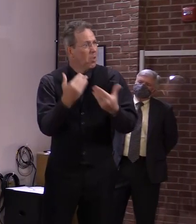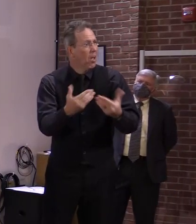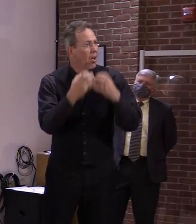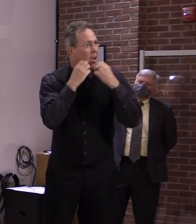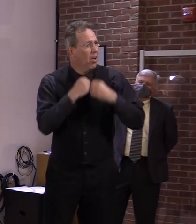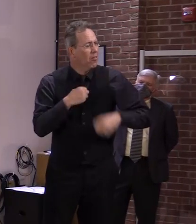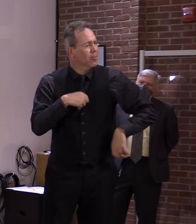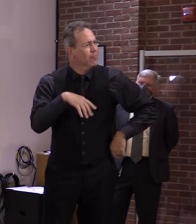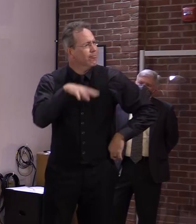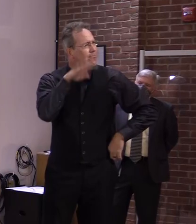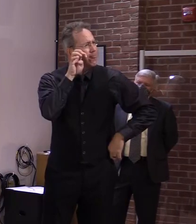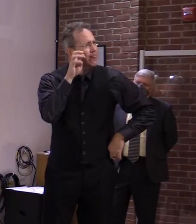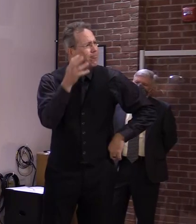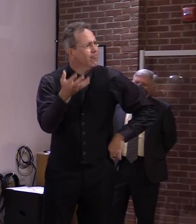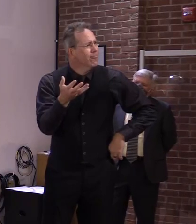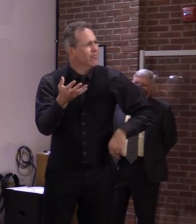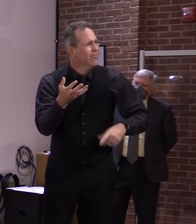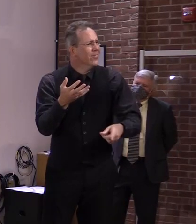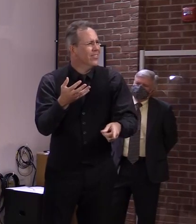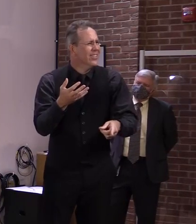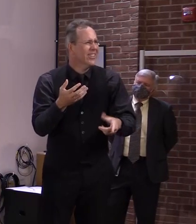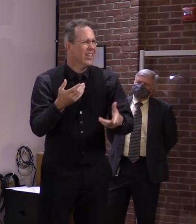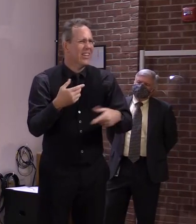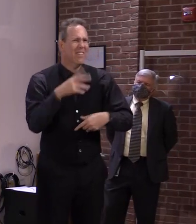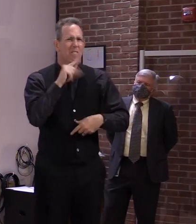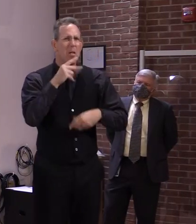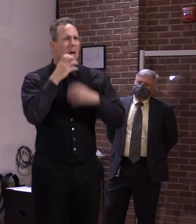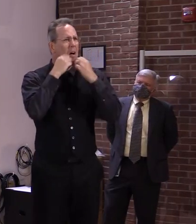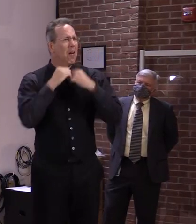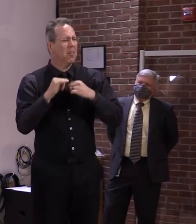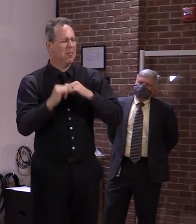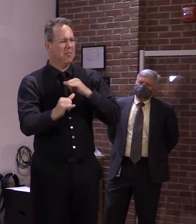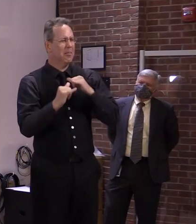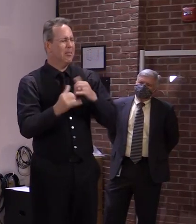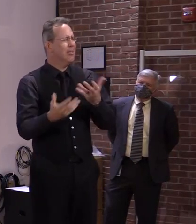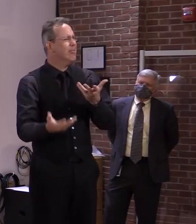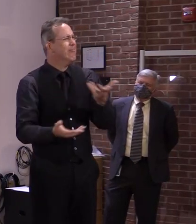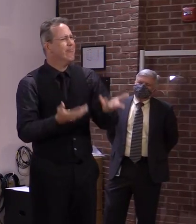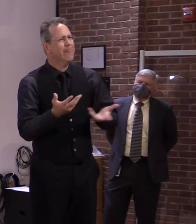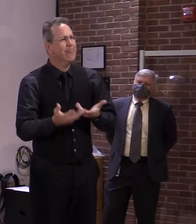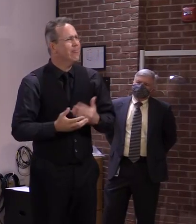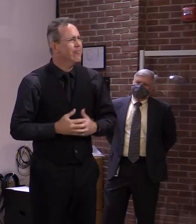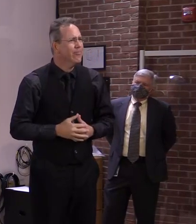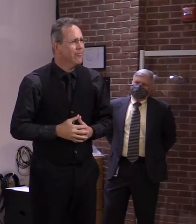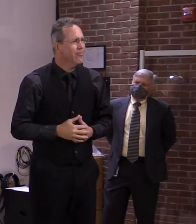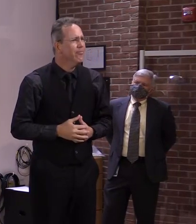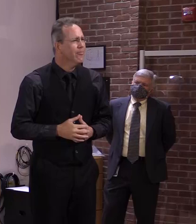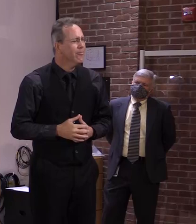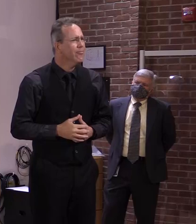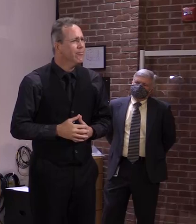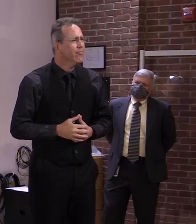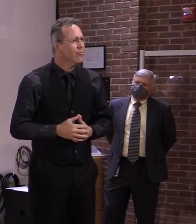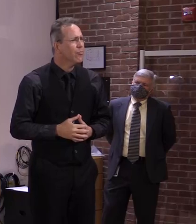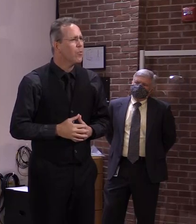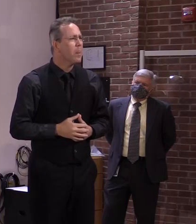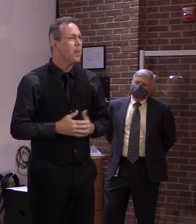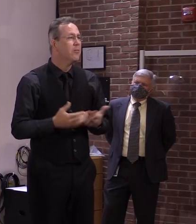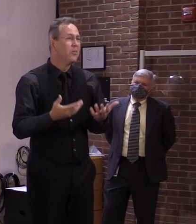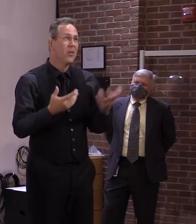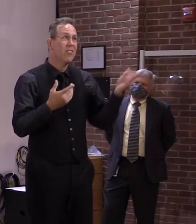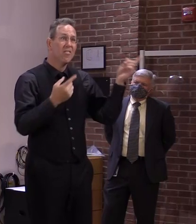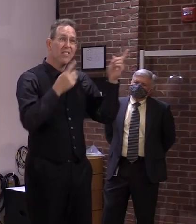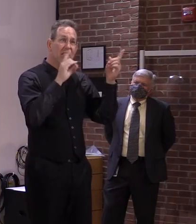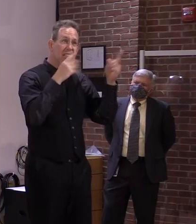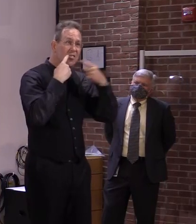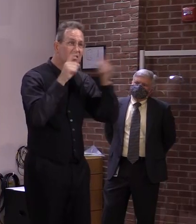we were moving in the right direction. So regardless of whether they had come out with this yesterday, I believe in the next few days we